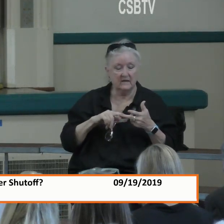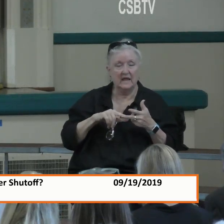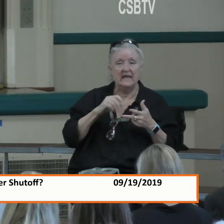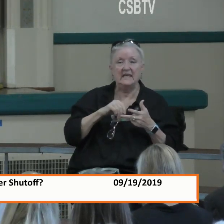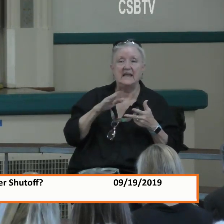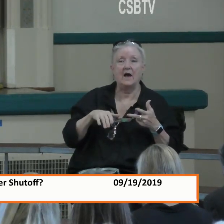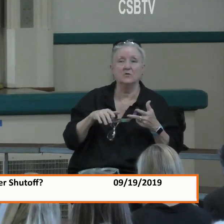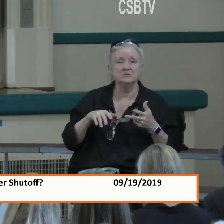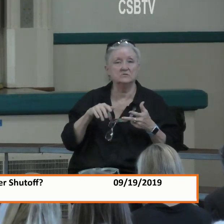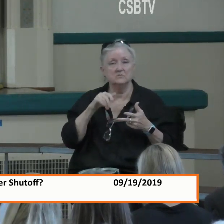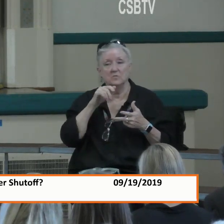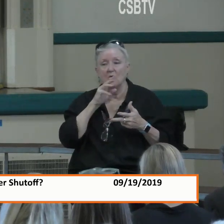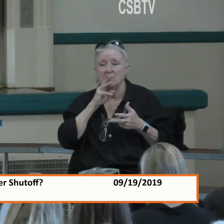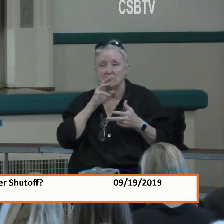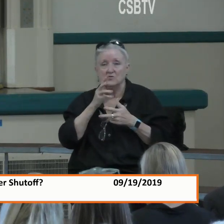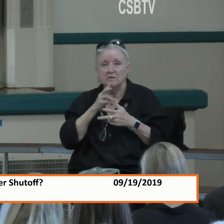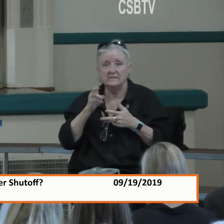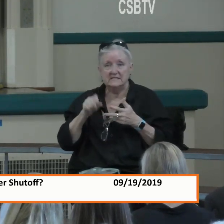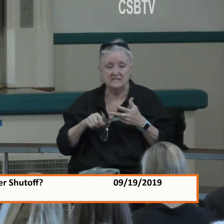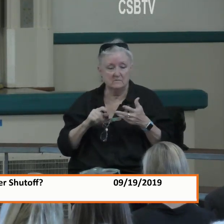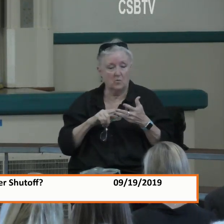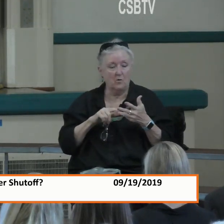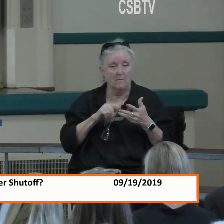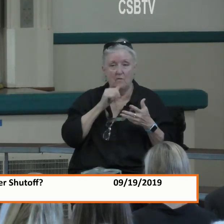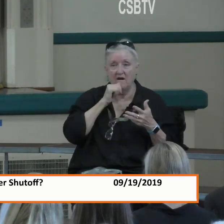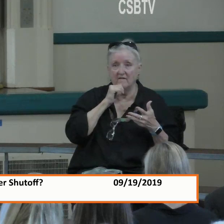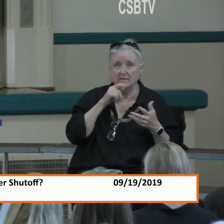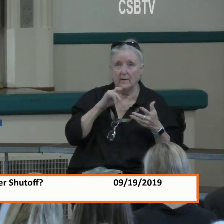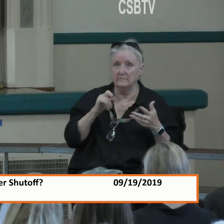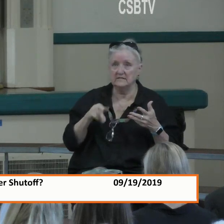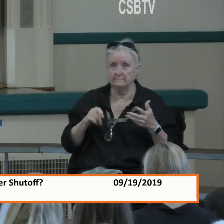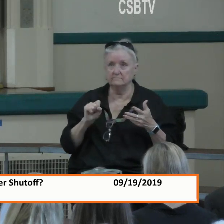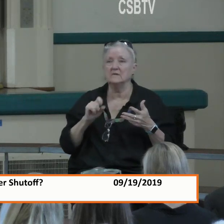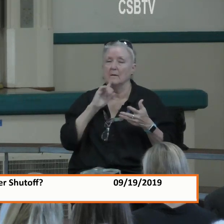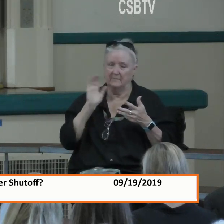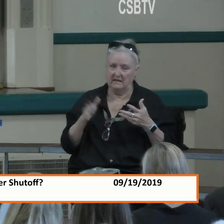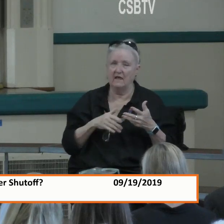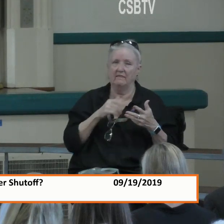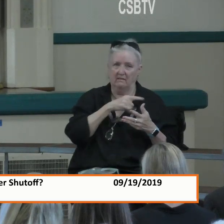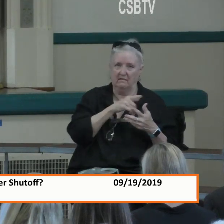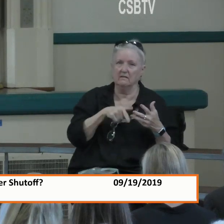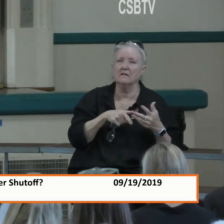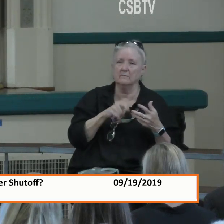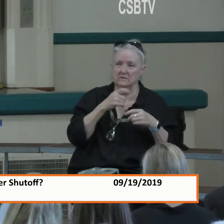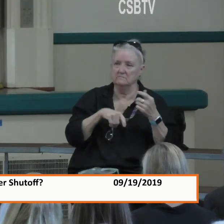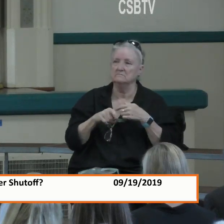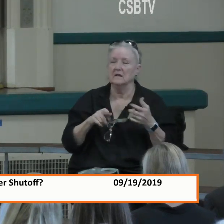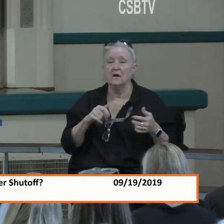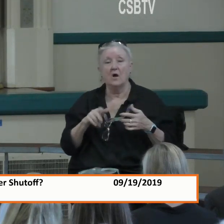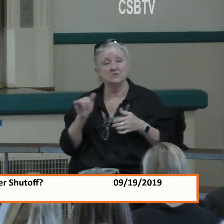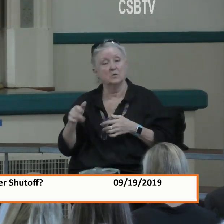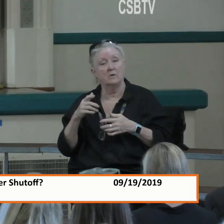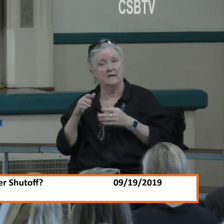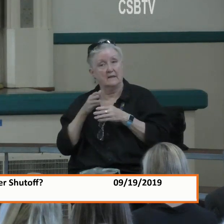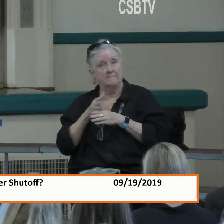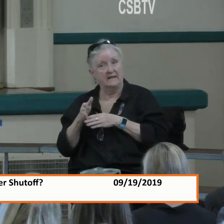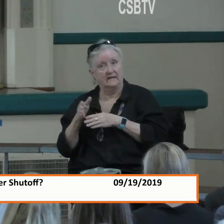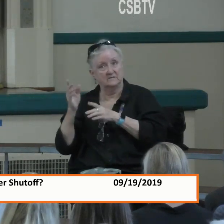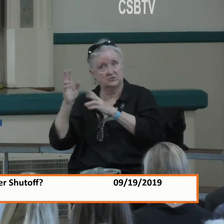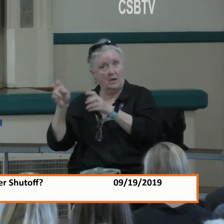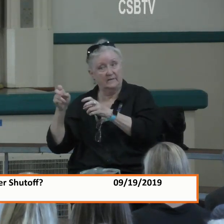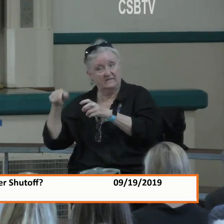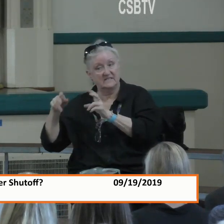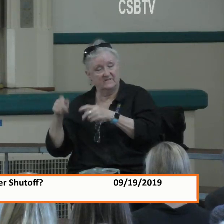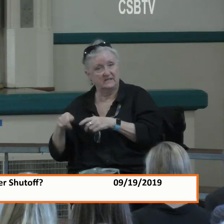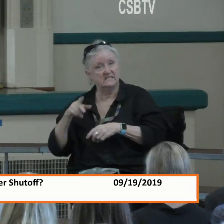private booster pumps, you will want to plan accordingly. Also, while the main topic of this event